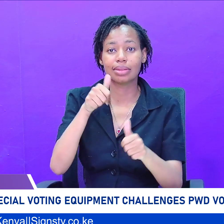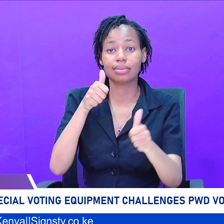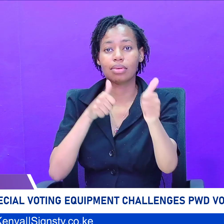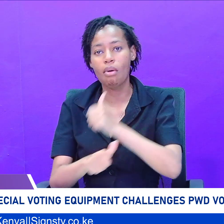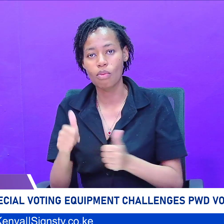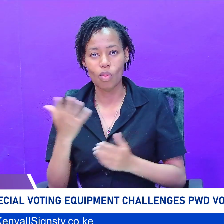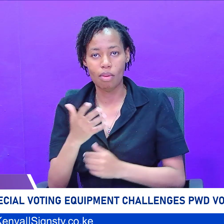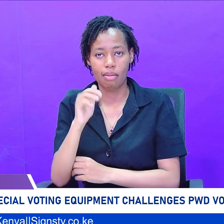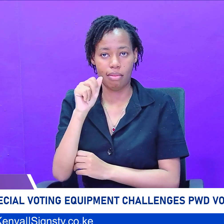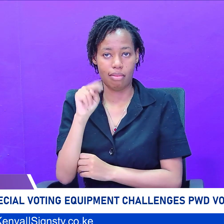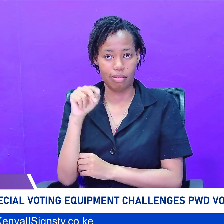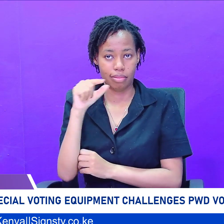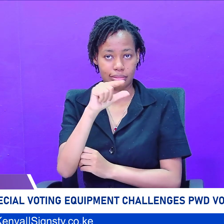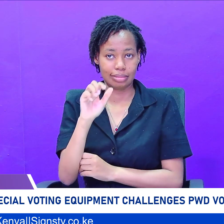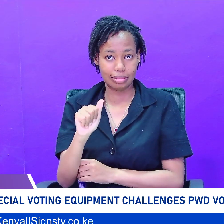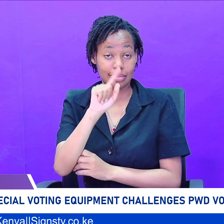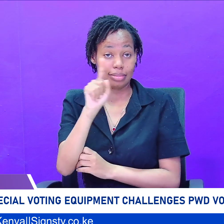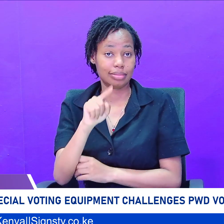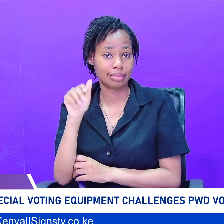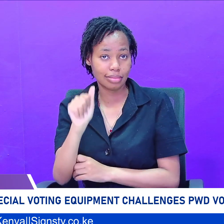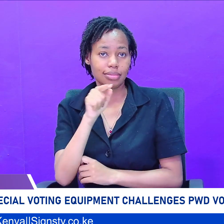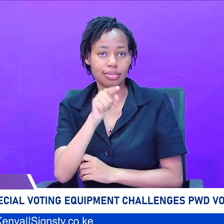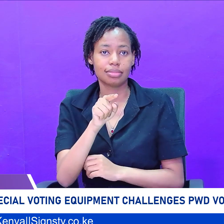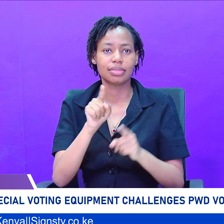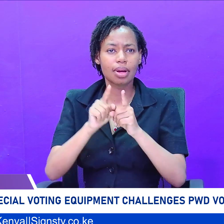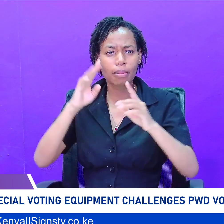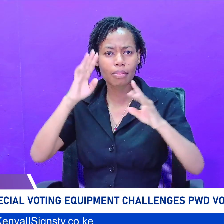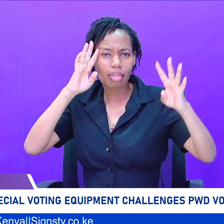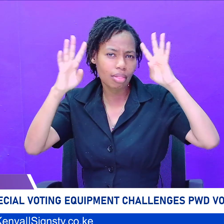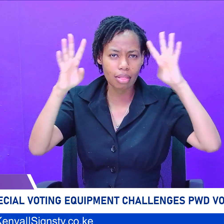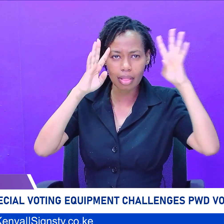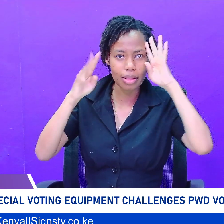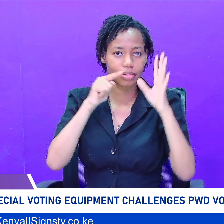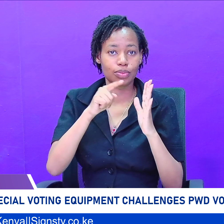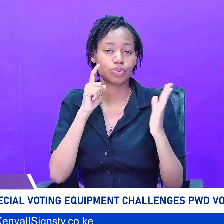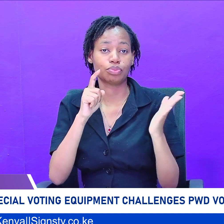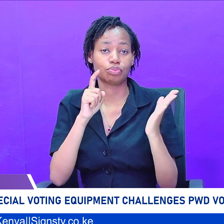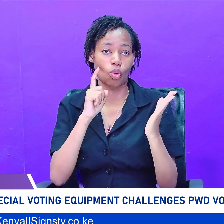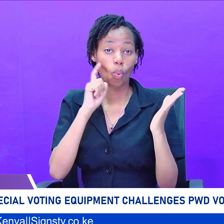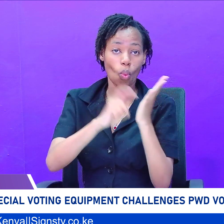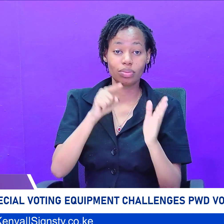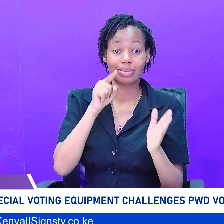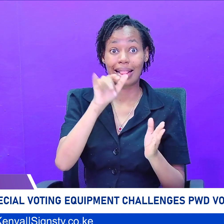voters faced considerable difficulty participating in the exercise.